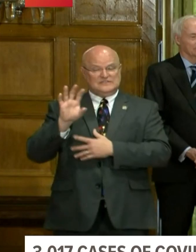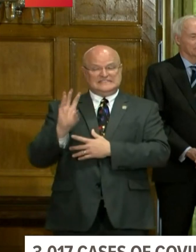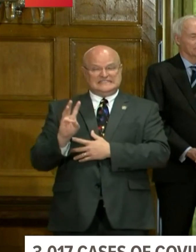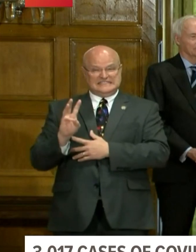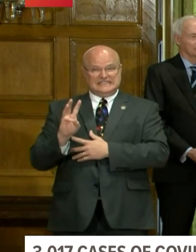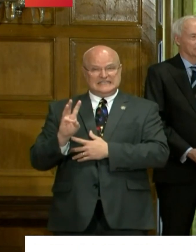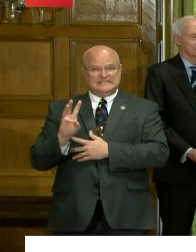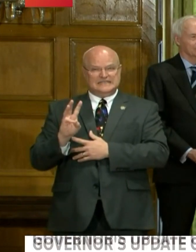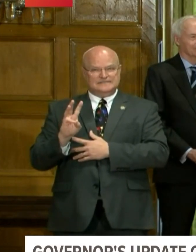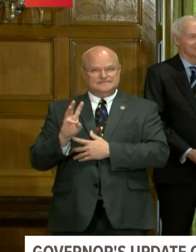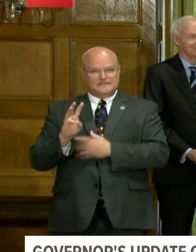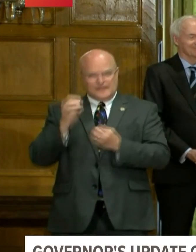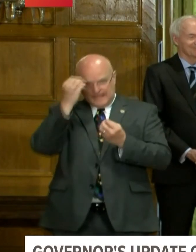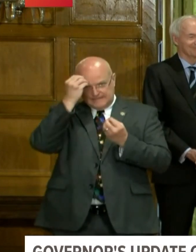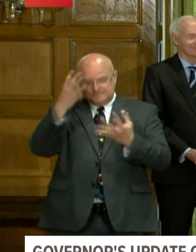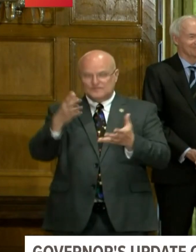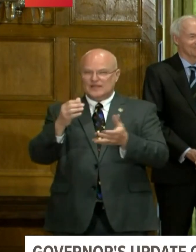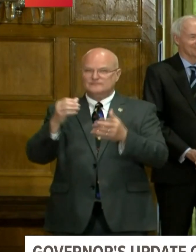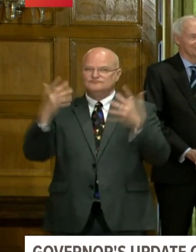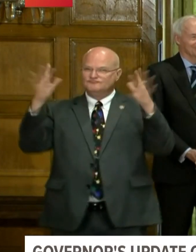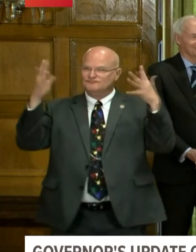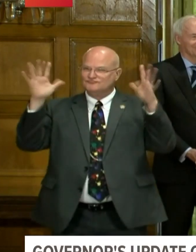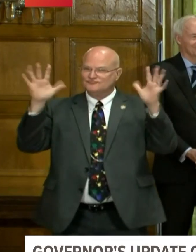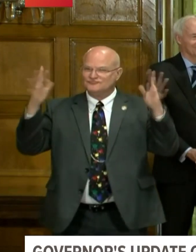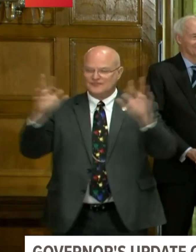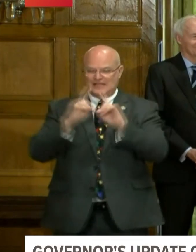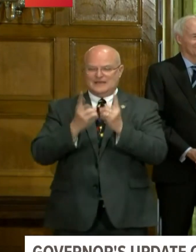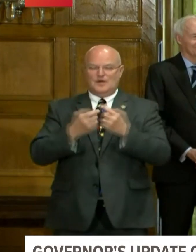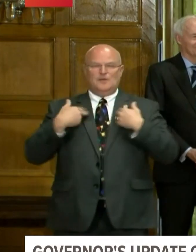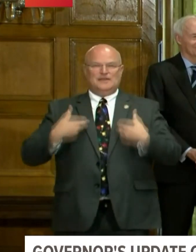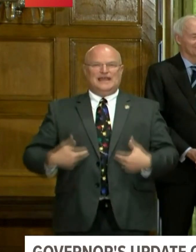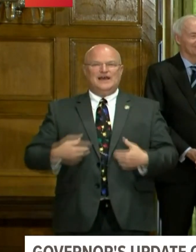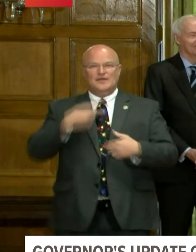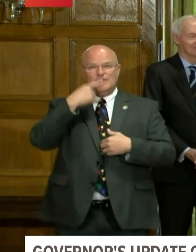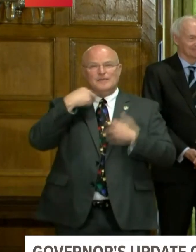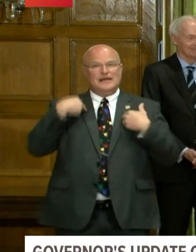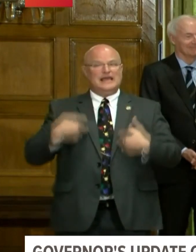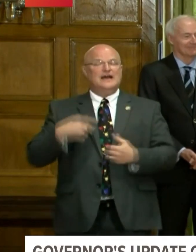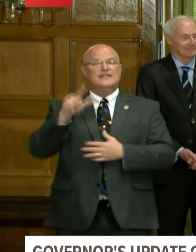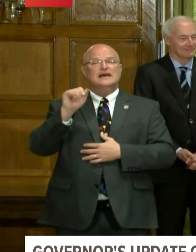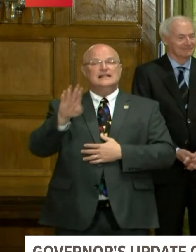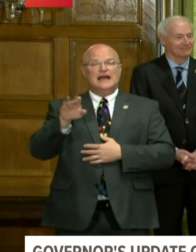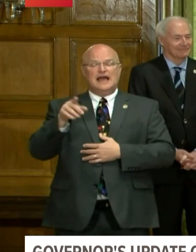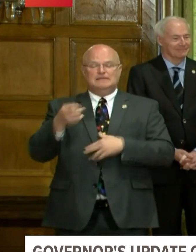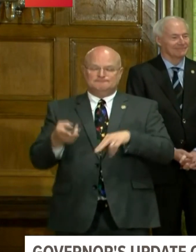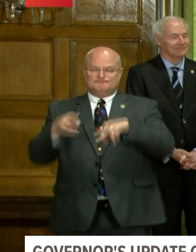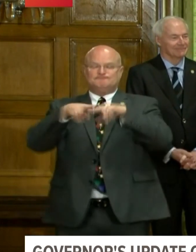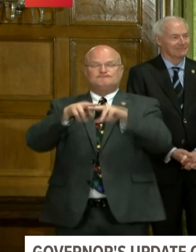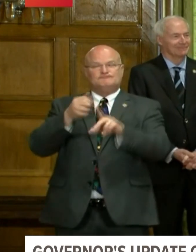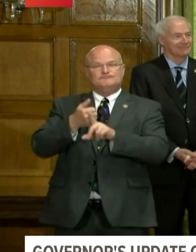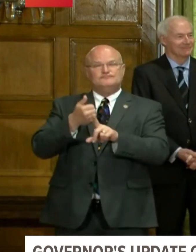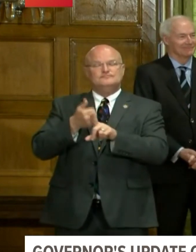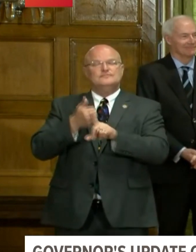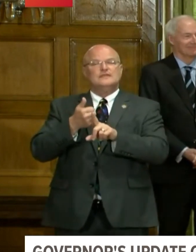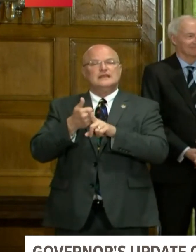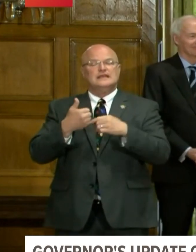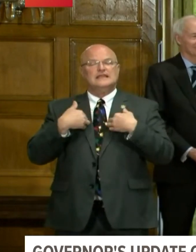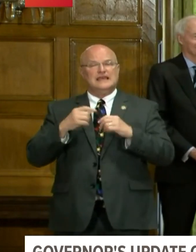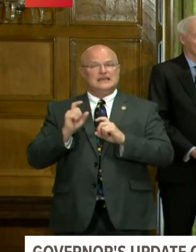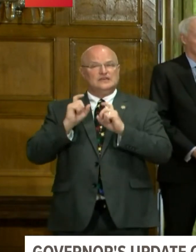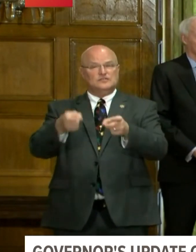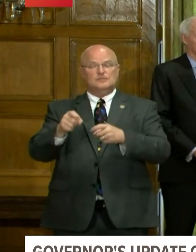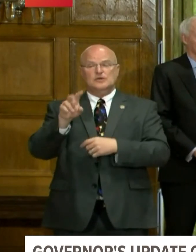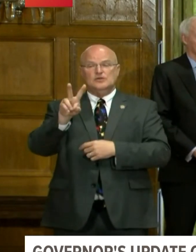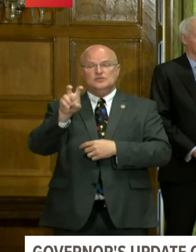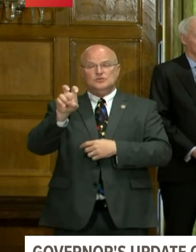1,506, I just need to give a shout out to the Arkansas Department of Health Public Health Lab. They upped their game. They